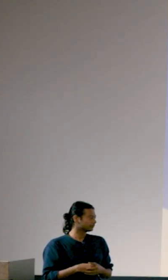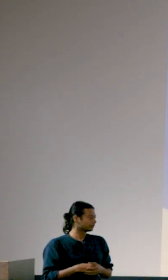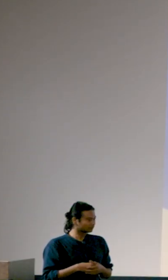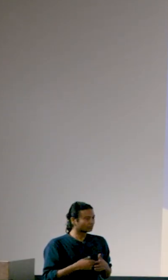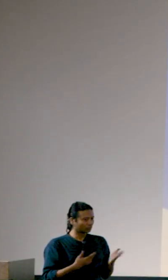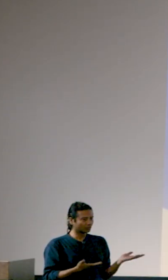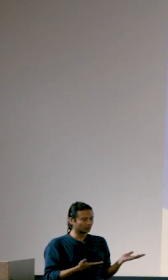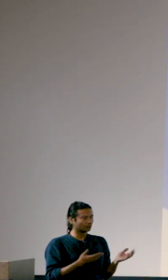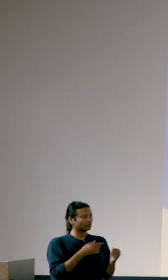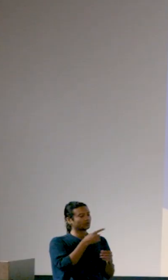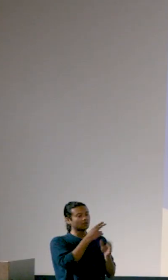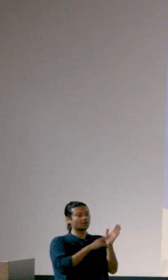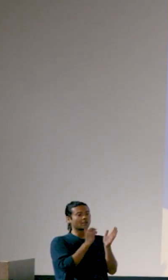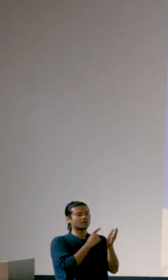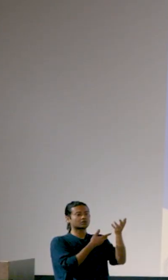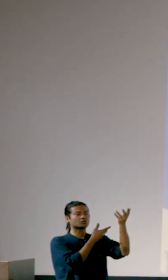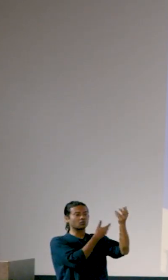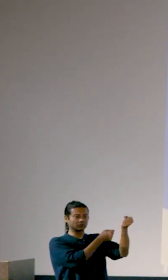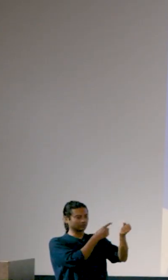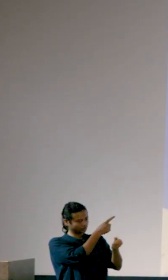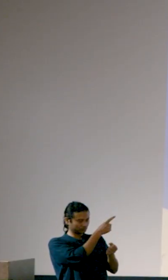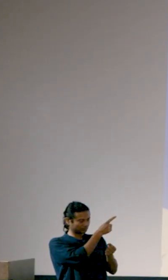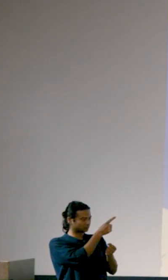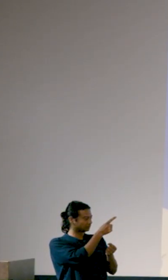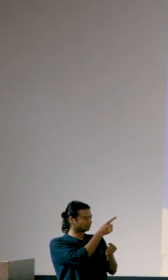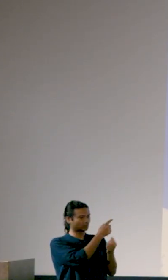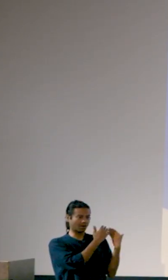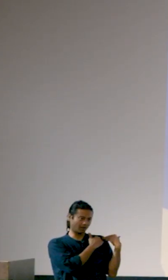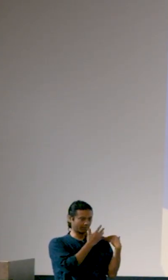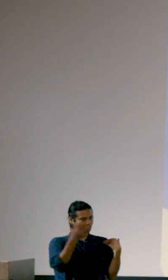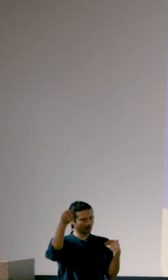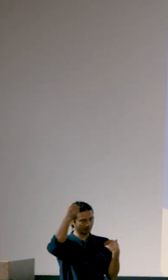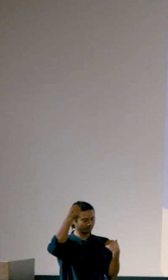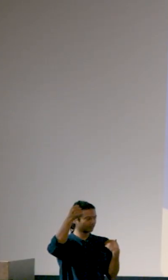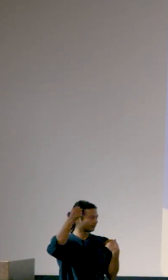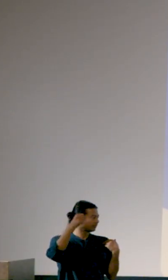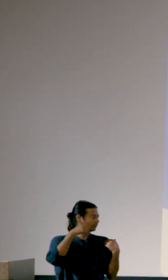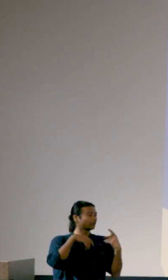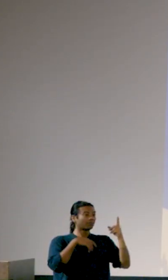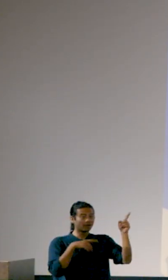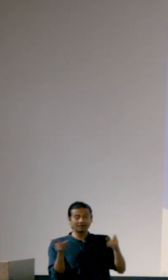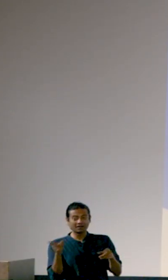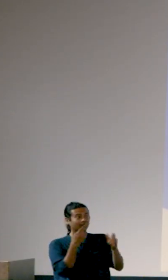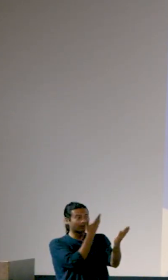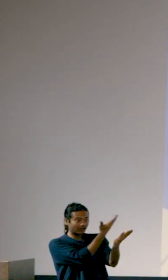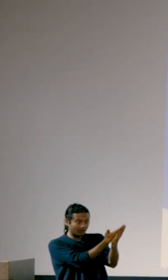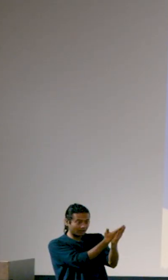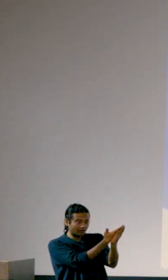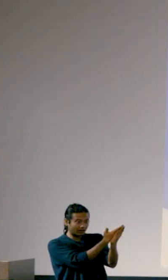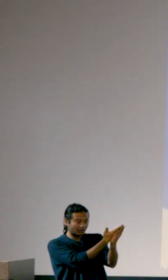there is always passing the ball between the TPA